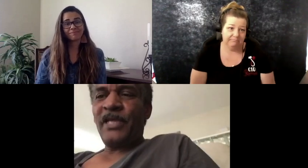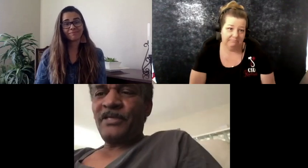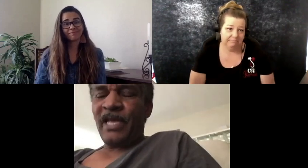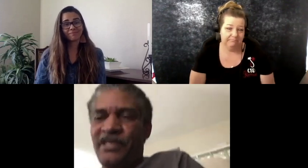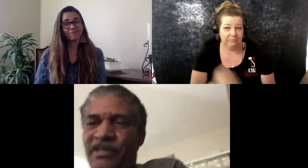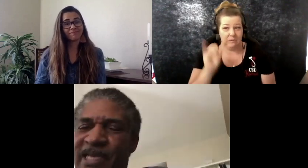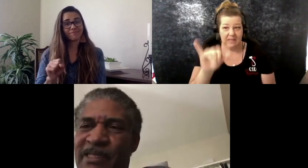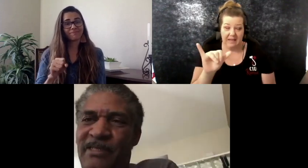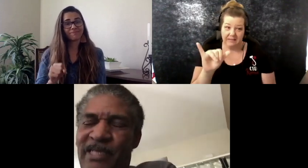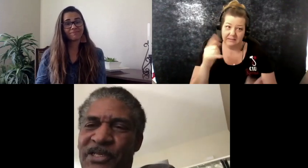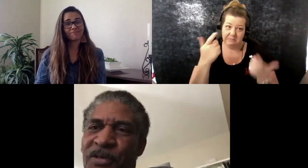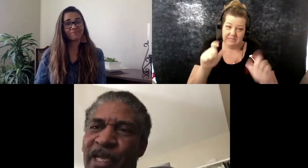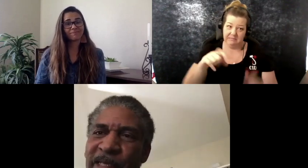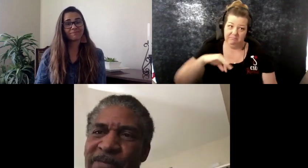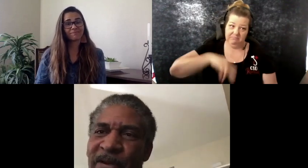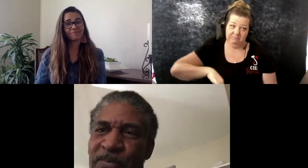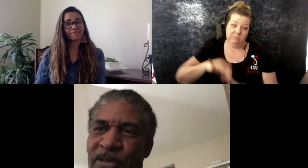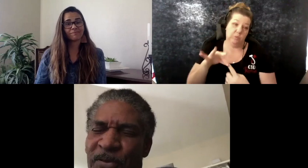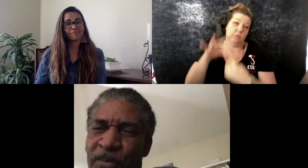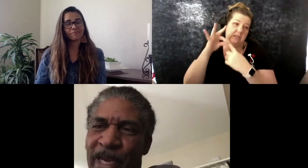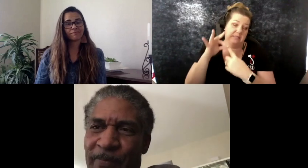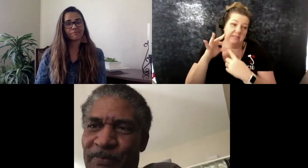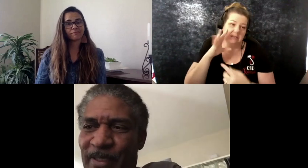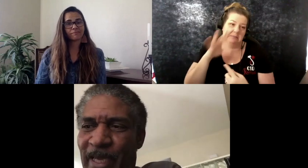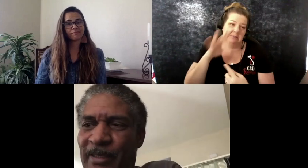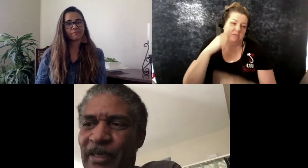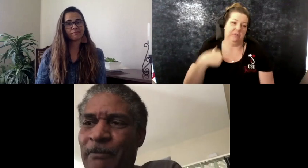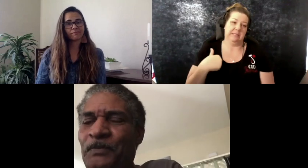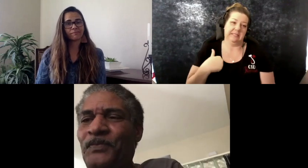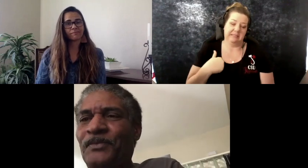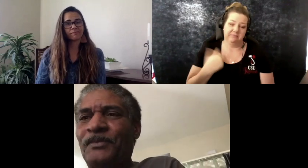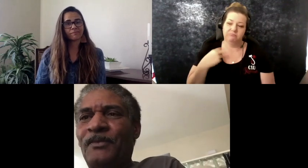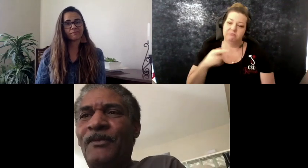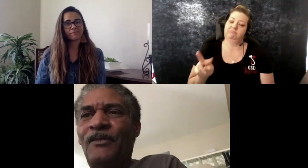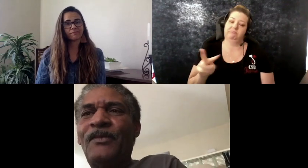So that's unique. It's very special for me, and